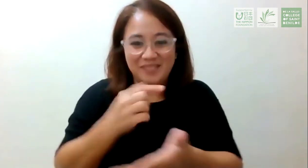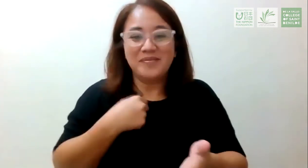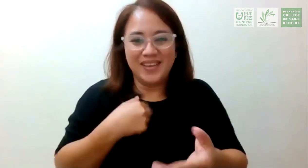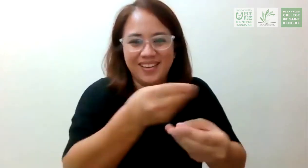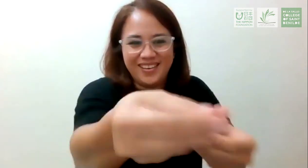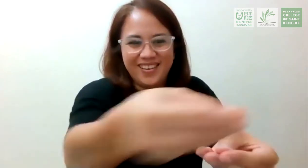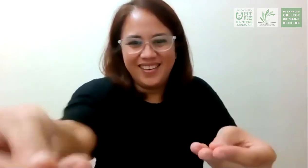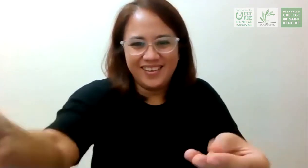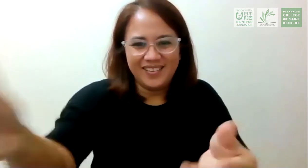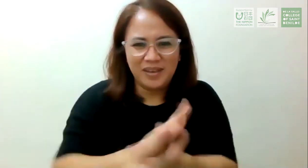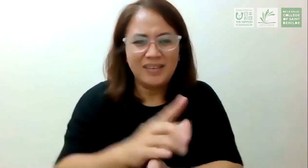that.